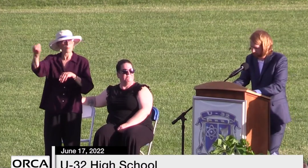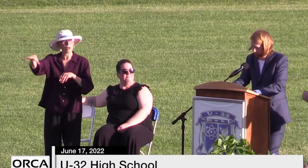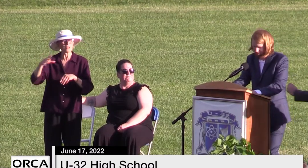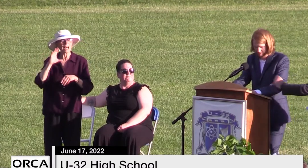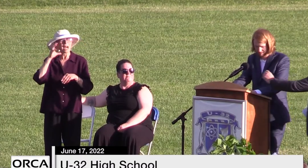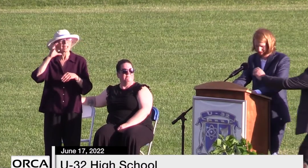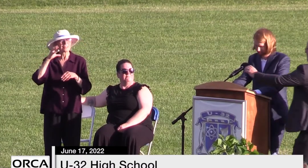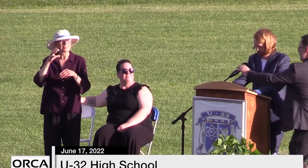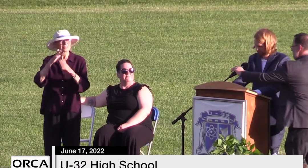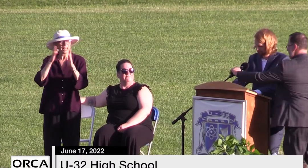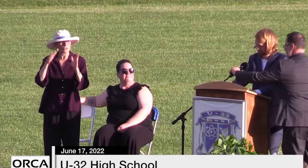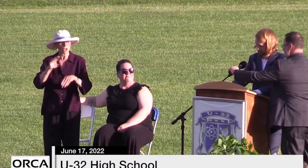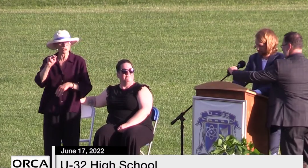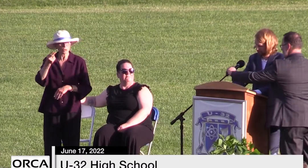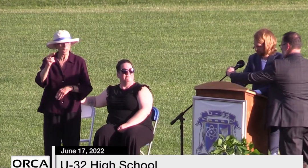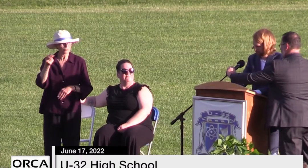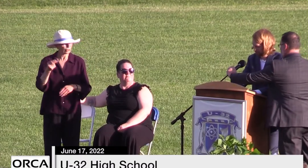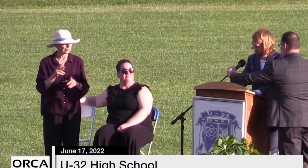in New Hampshire.